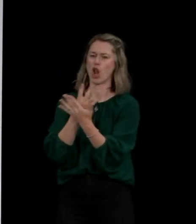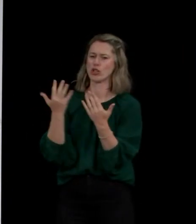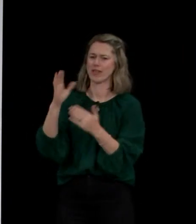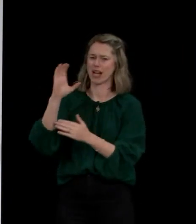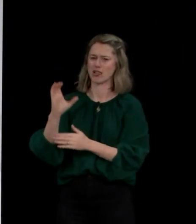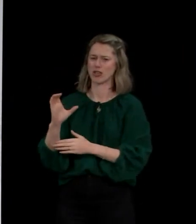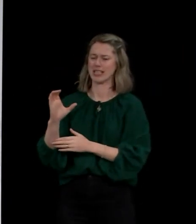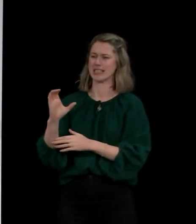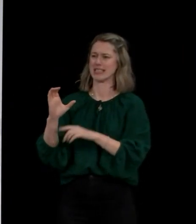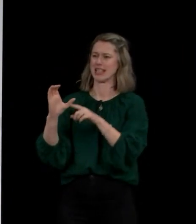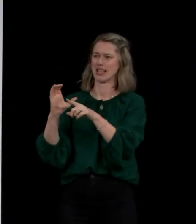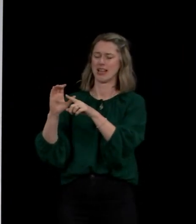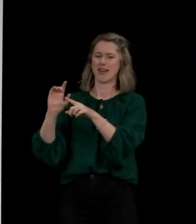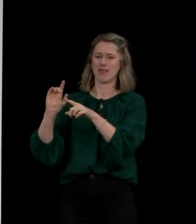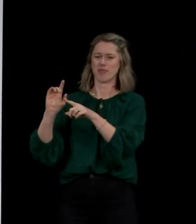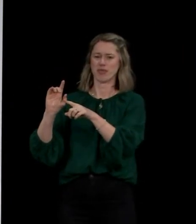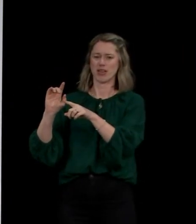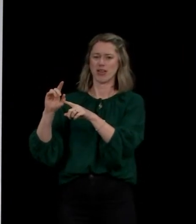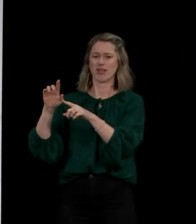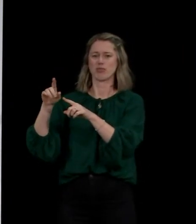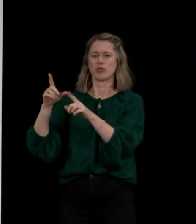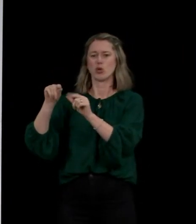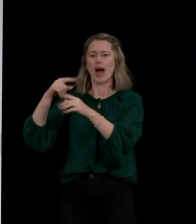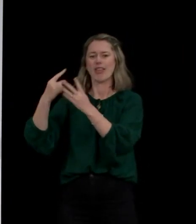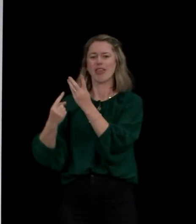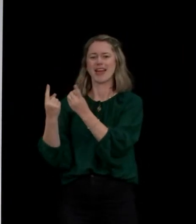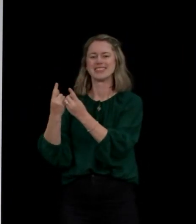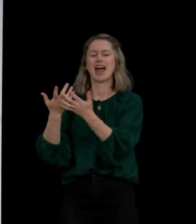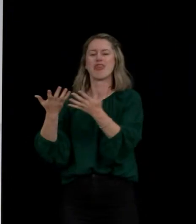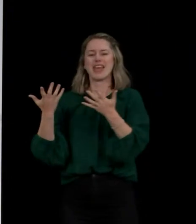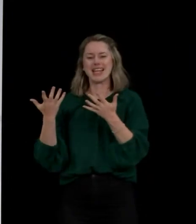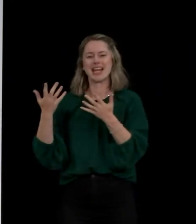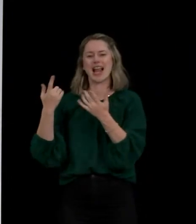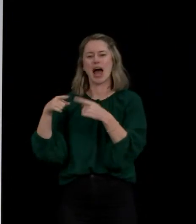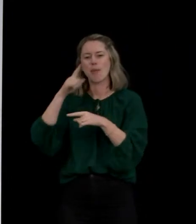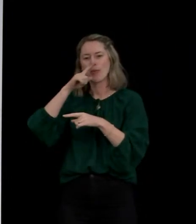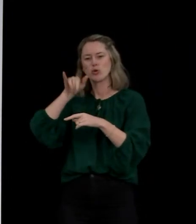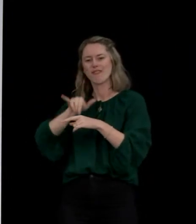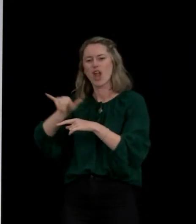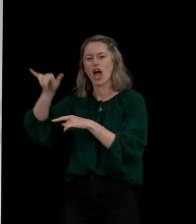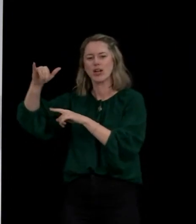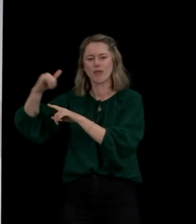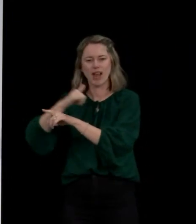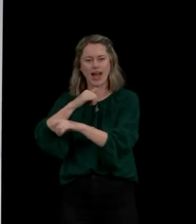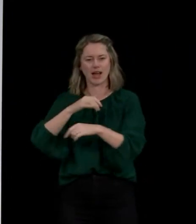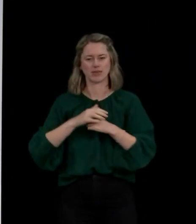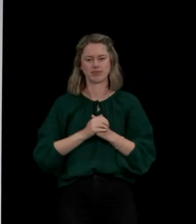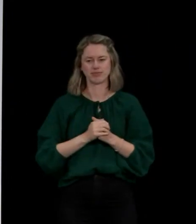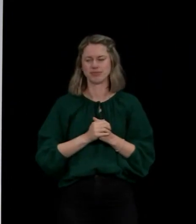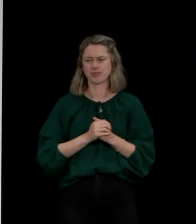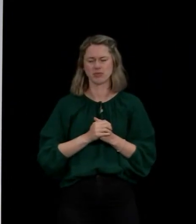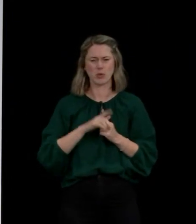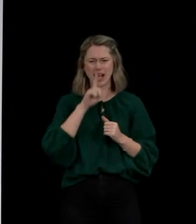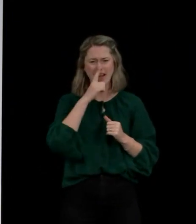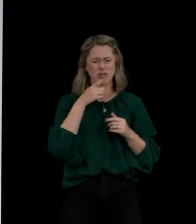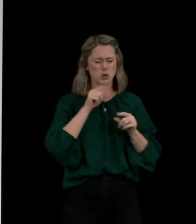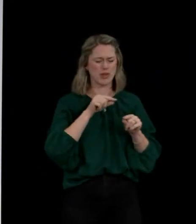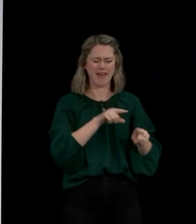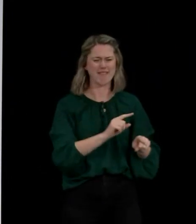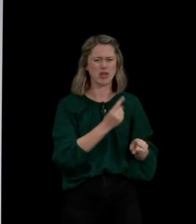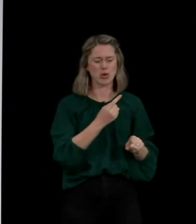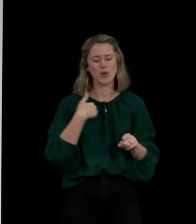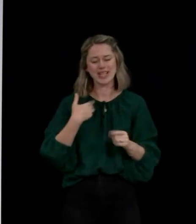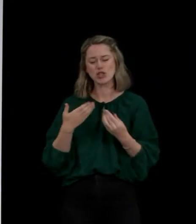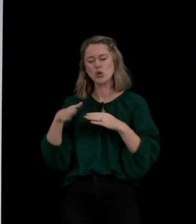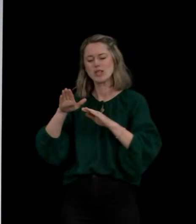restrictions first. For me, that is not a safe way to manage COVID. We need to make sure we get our